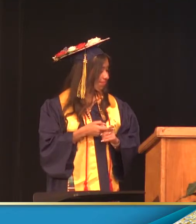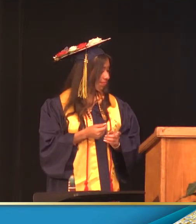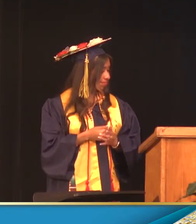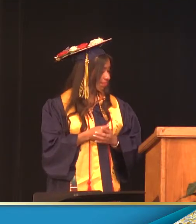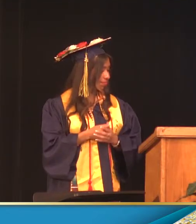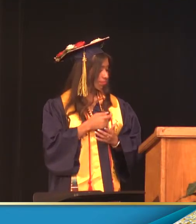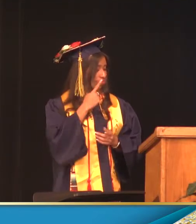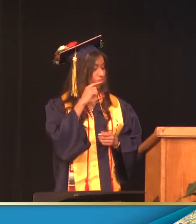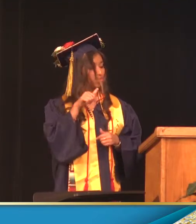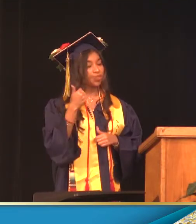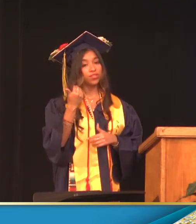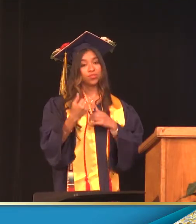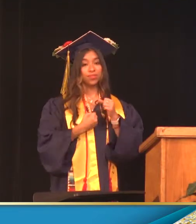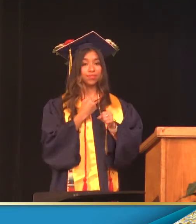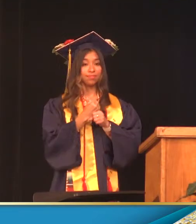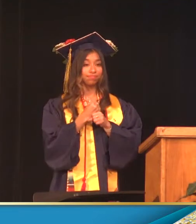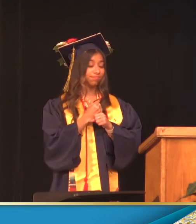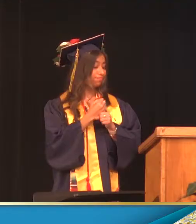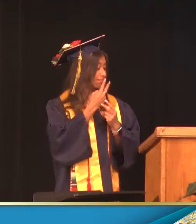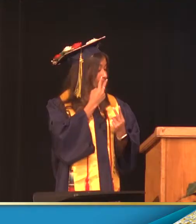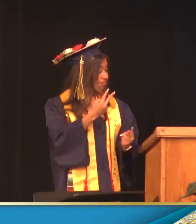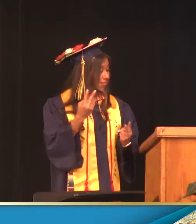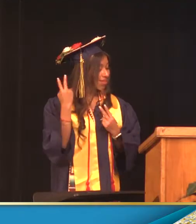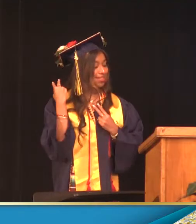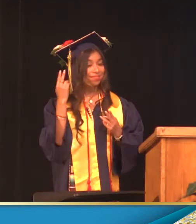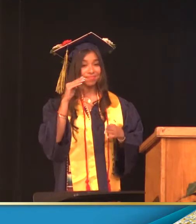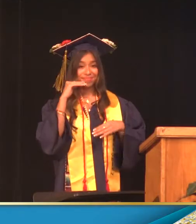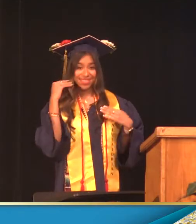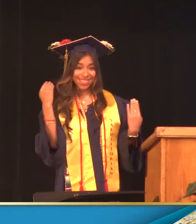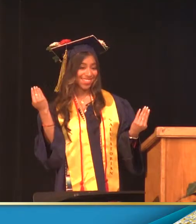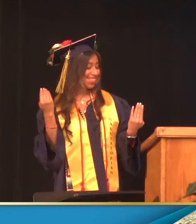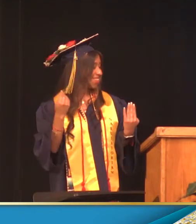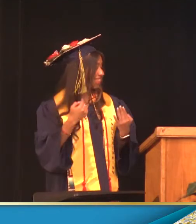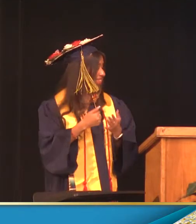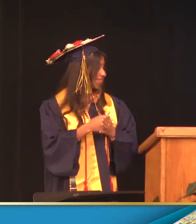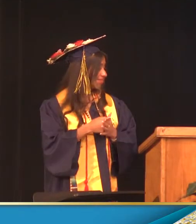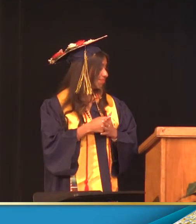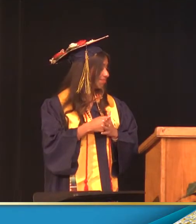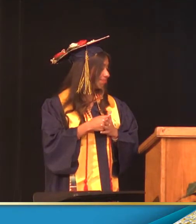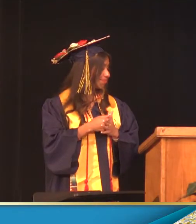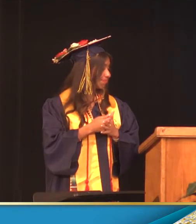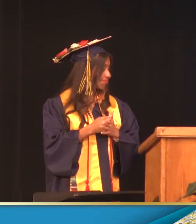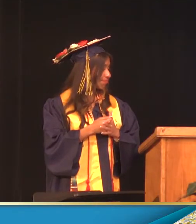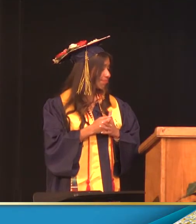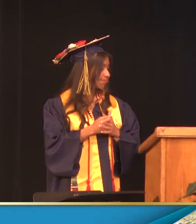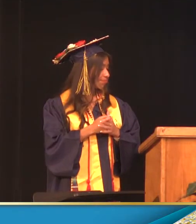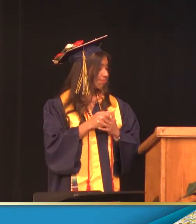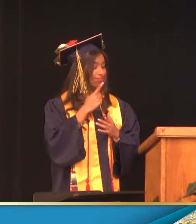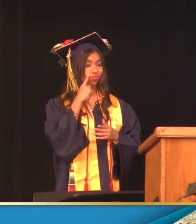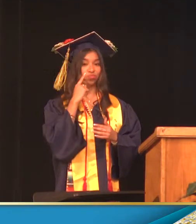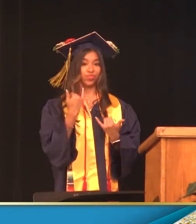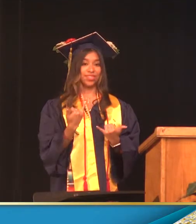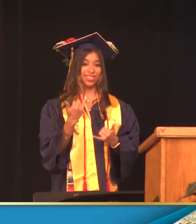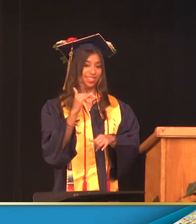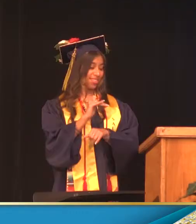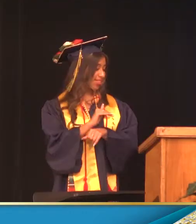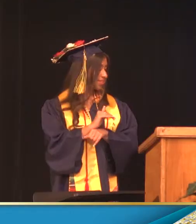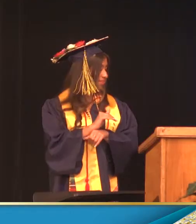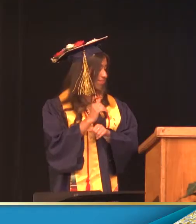design because of all of that hard work. A big thank you to all of my friends. Hopefully, we'll still be friends